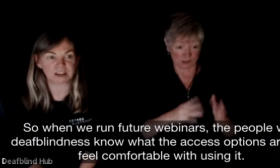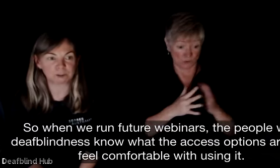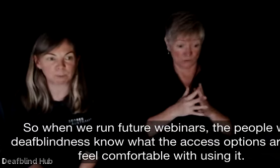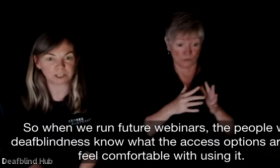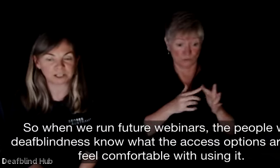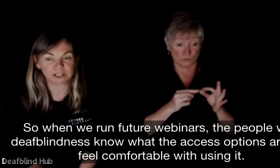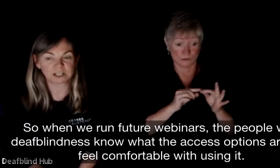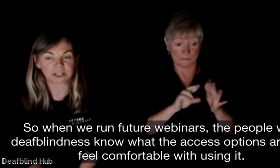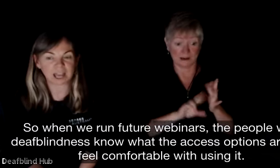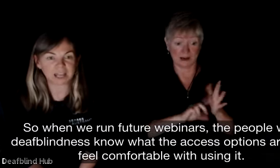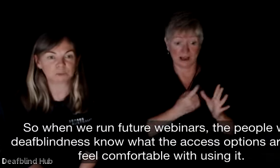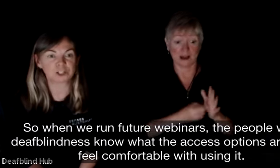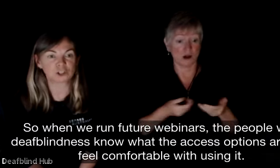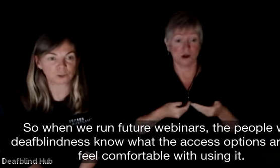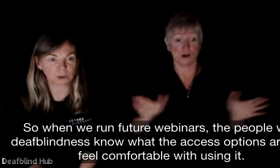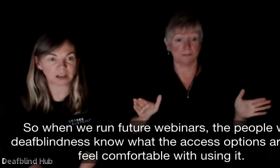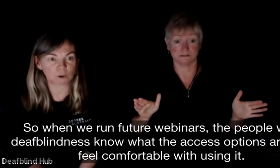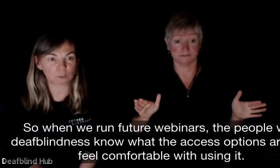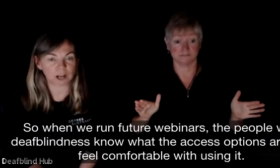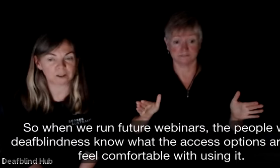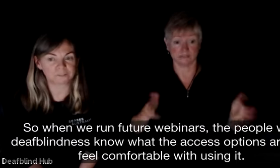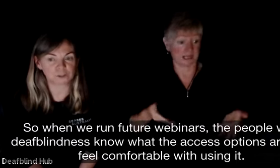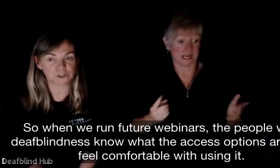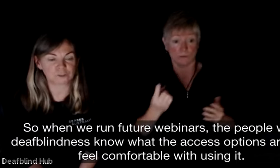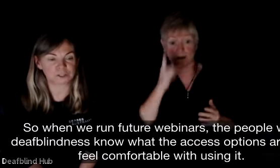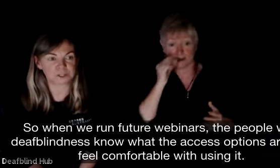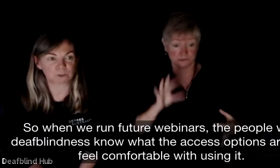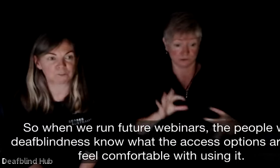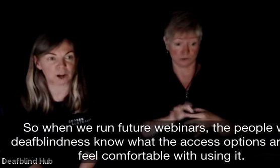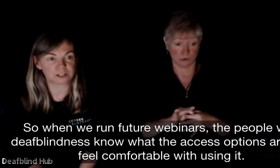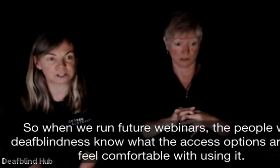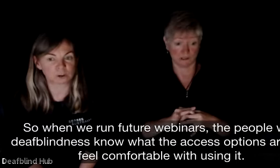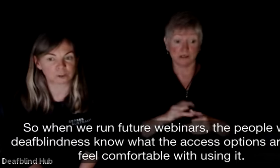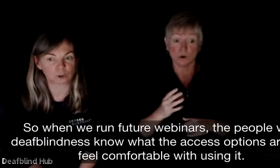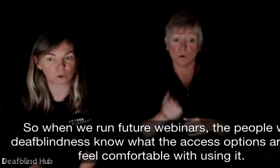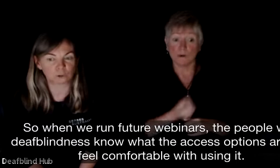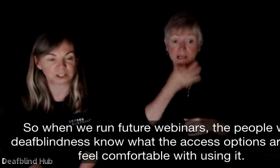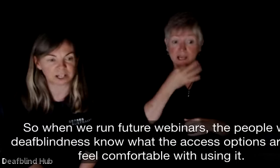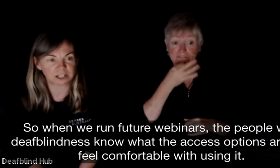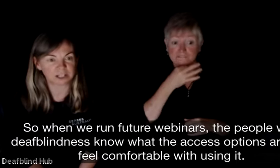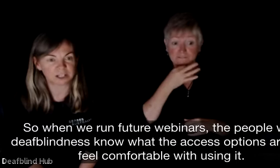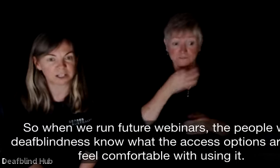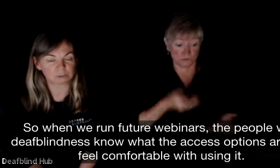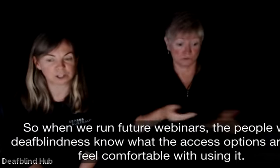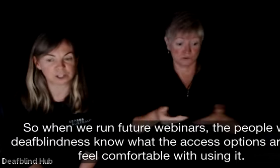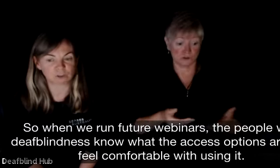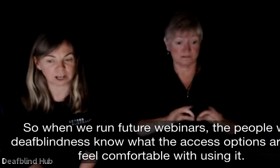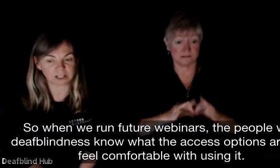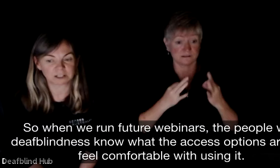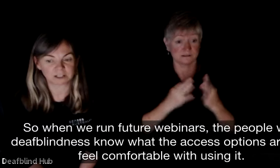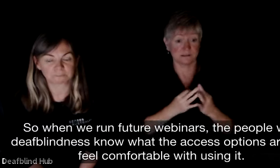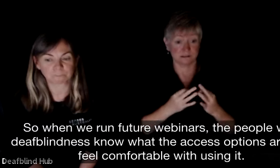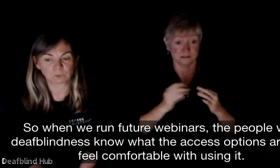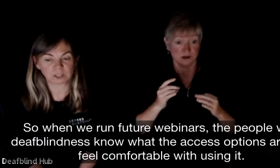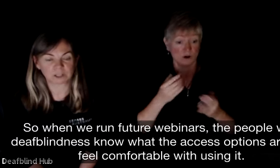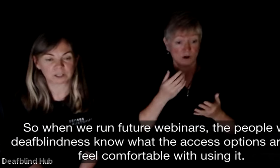to everybody, and we do have quite a few service providers on the call today, which is